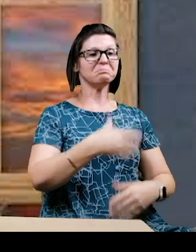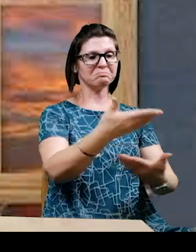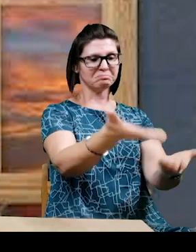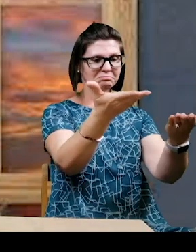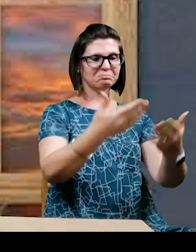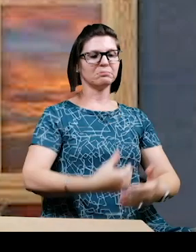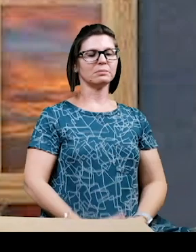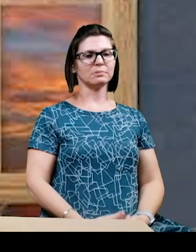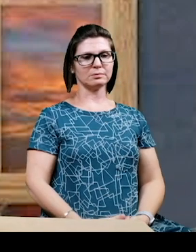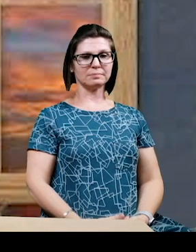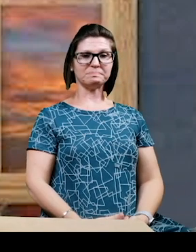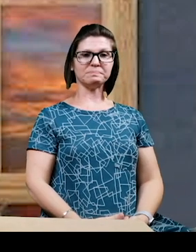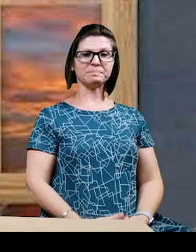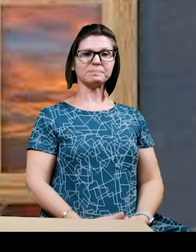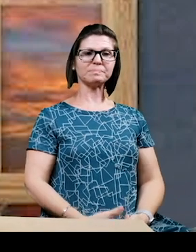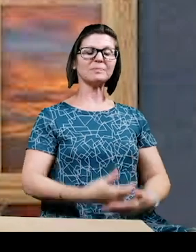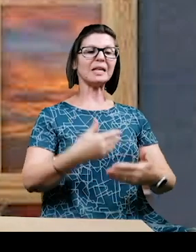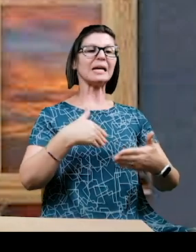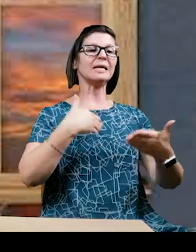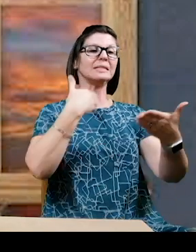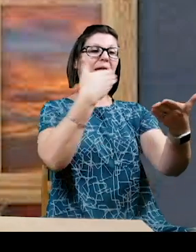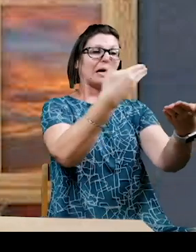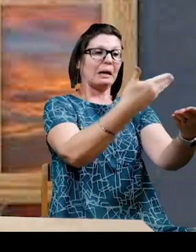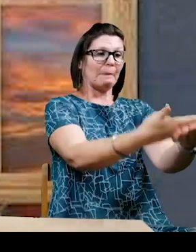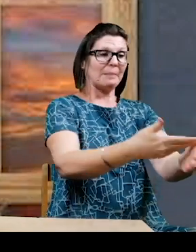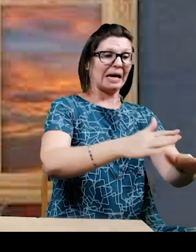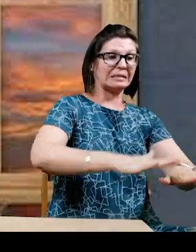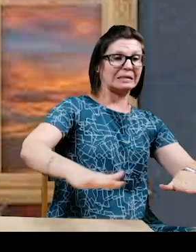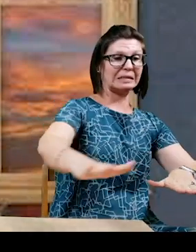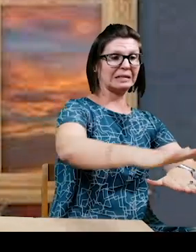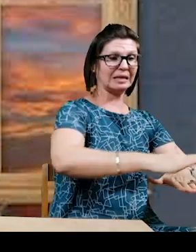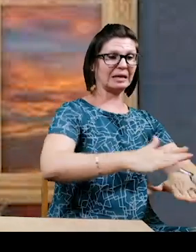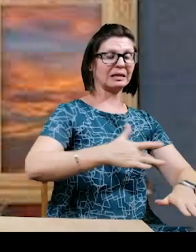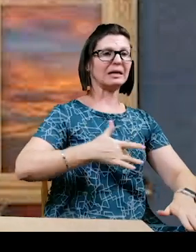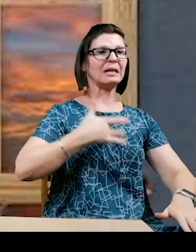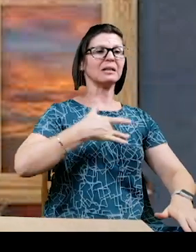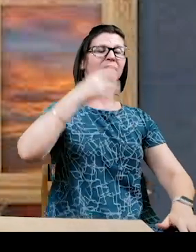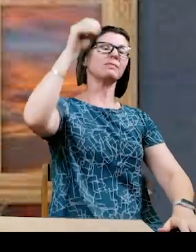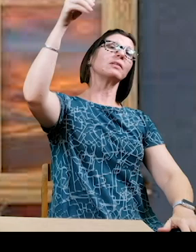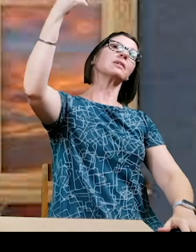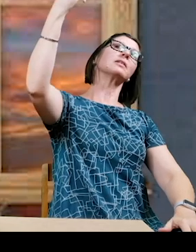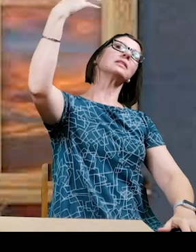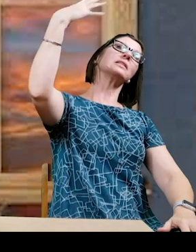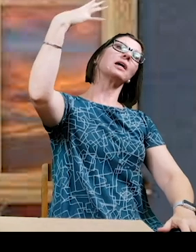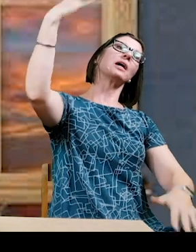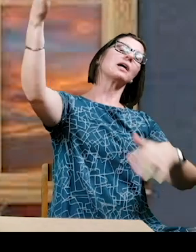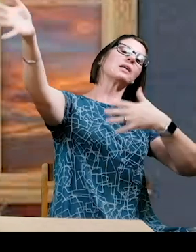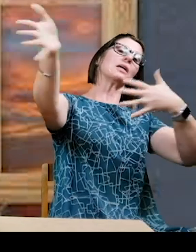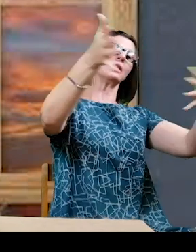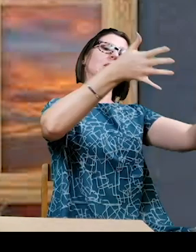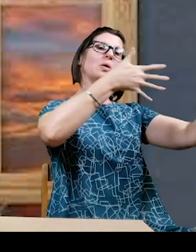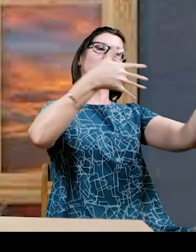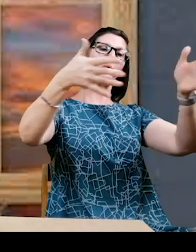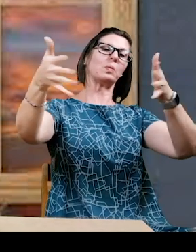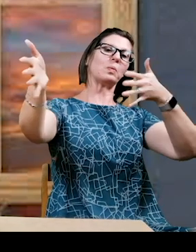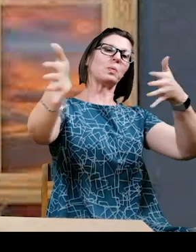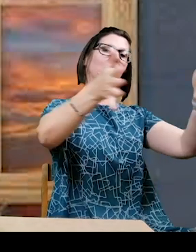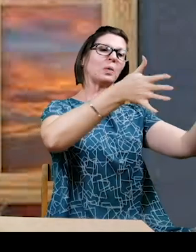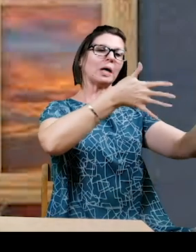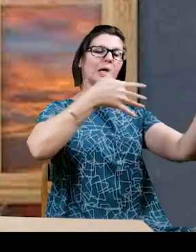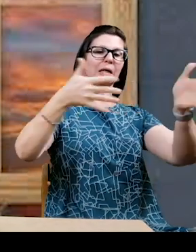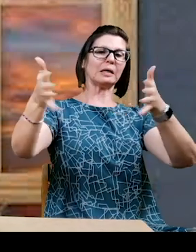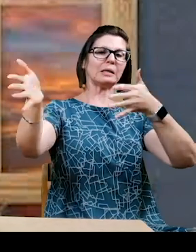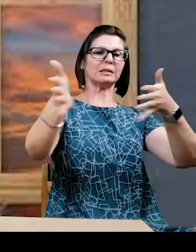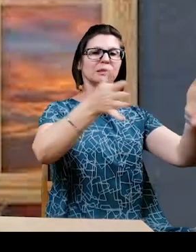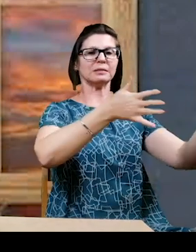said the old man. As they made their way back to shore, Edward felt the sun on his face and the wind blowing through the little bit of fur left on